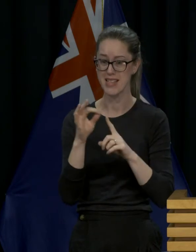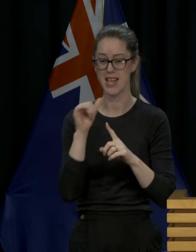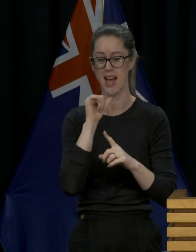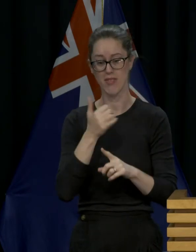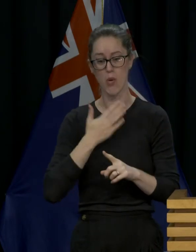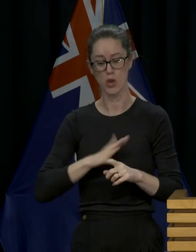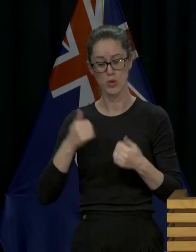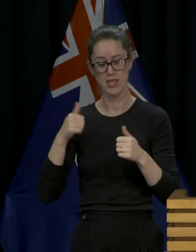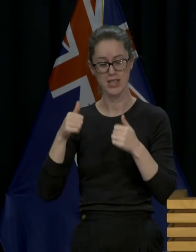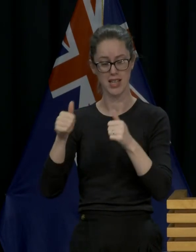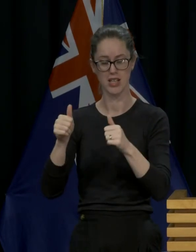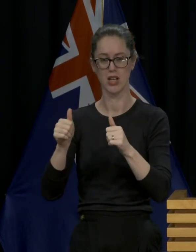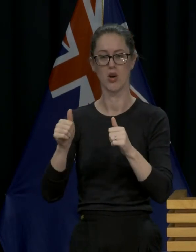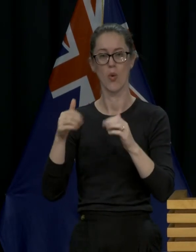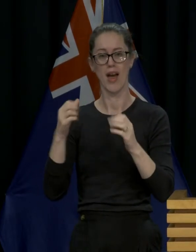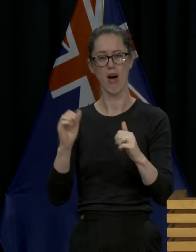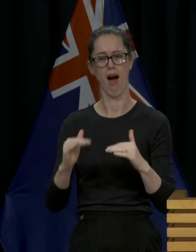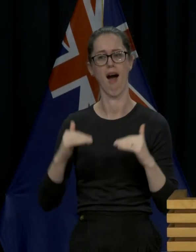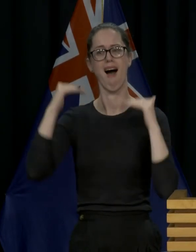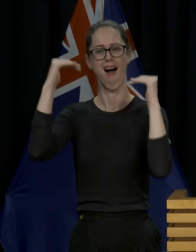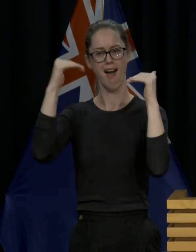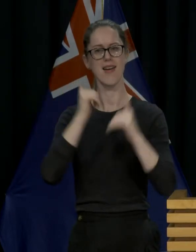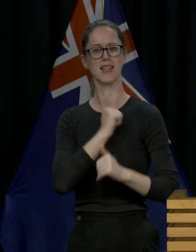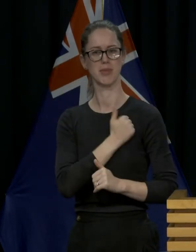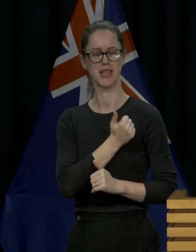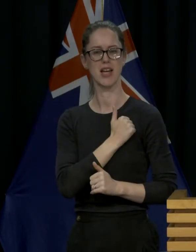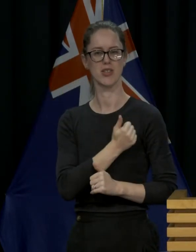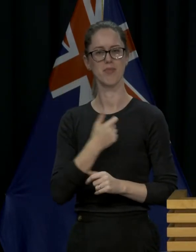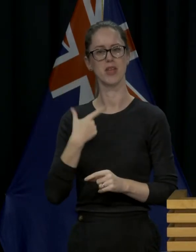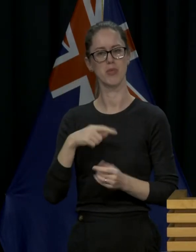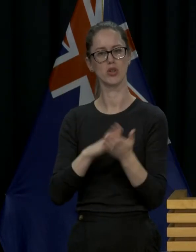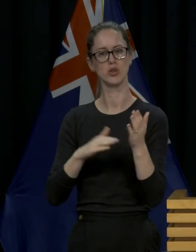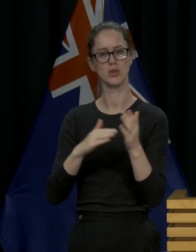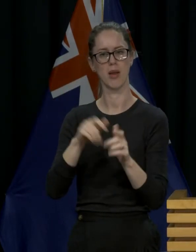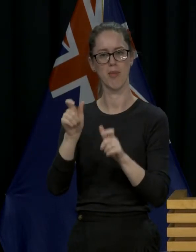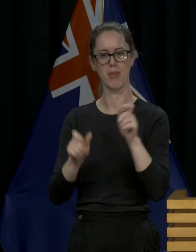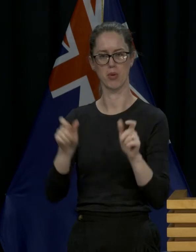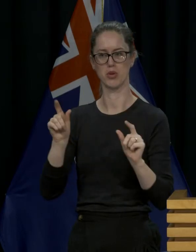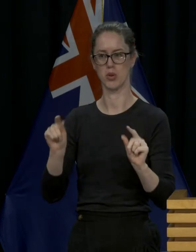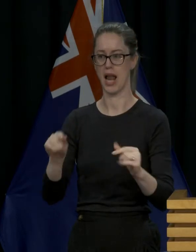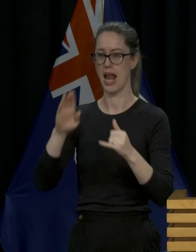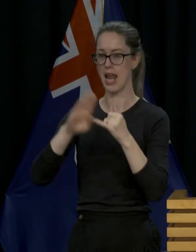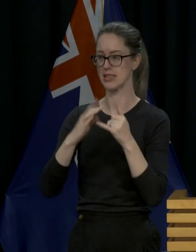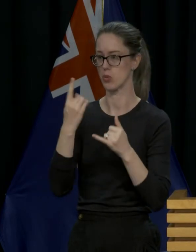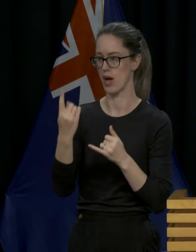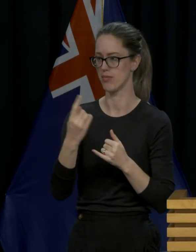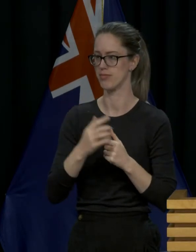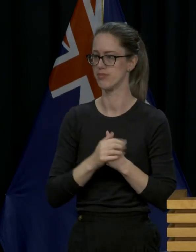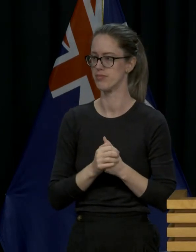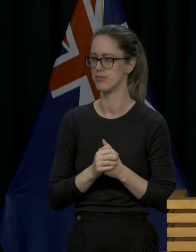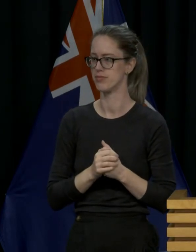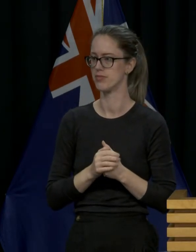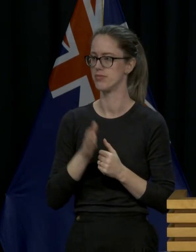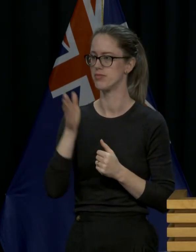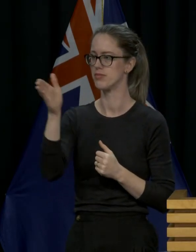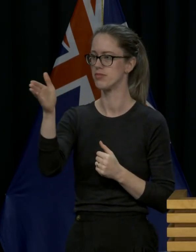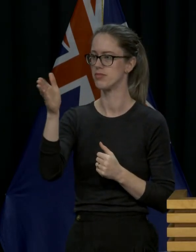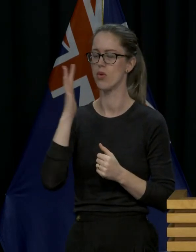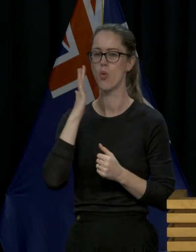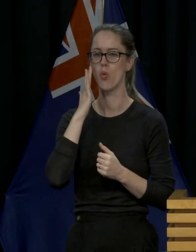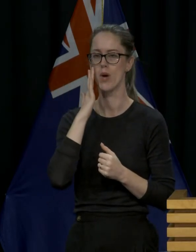they wish to succeed, we do have very high expectations, but that's because the New Zealand public does. Last one, Audrey. When do you expect